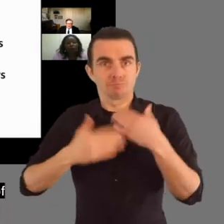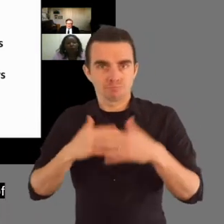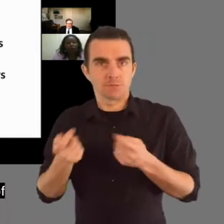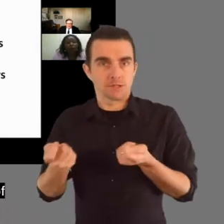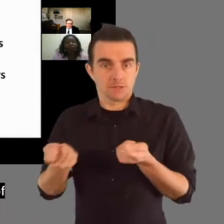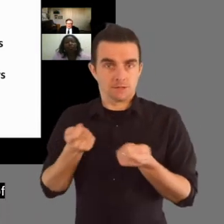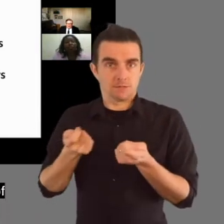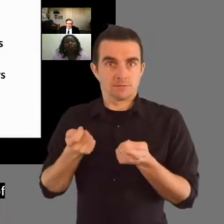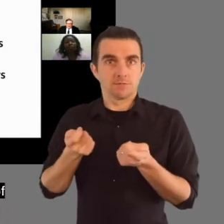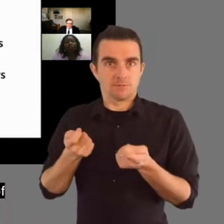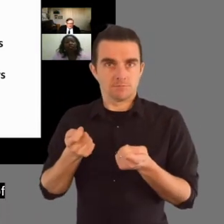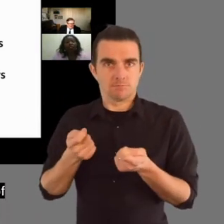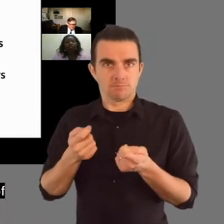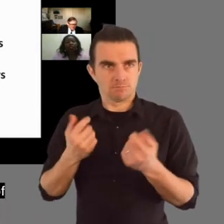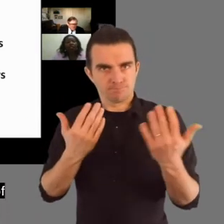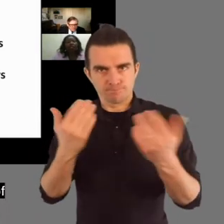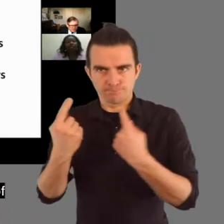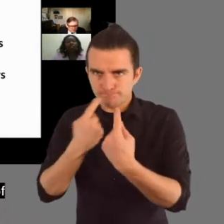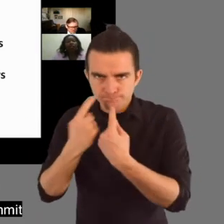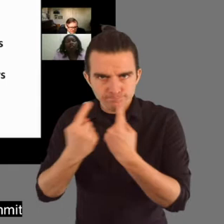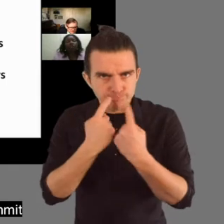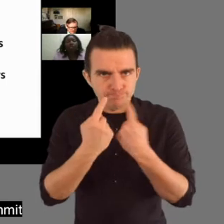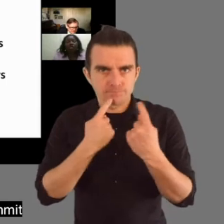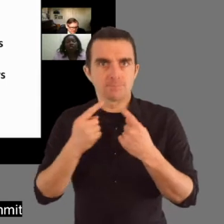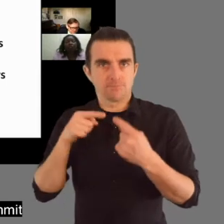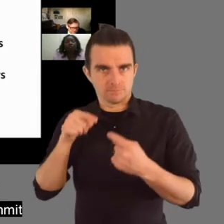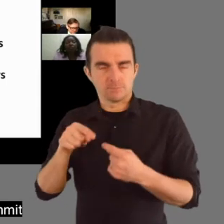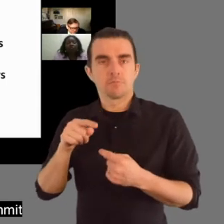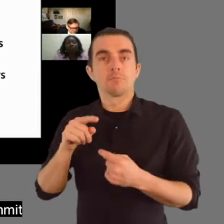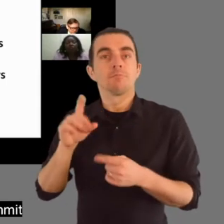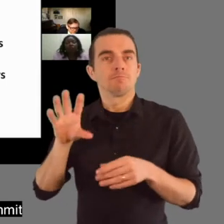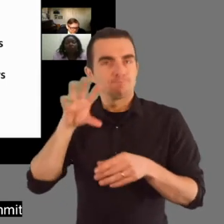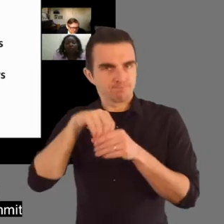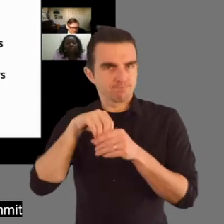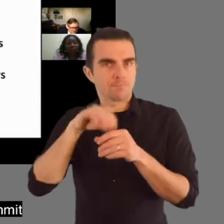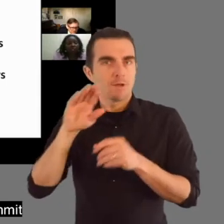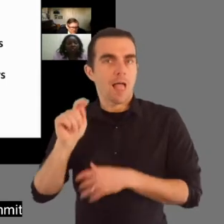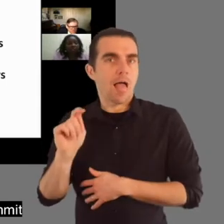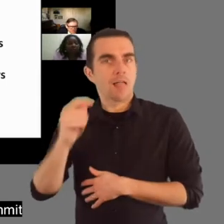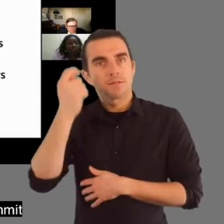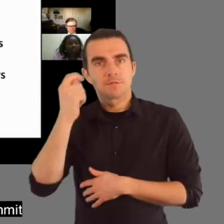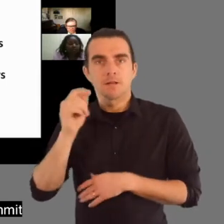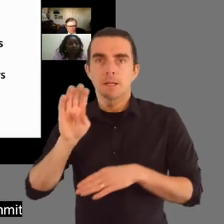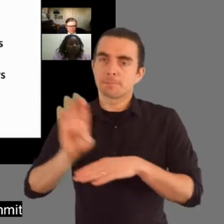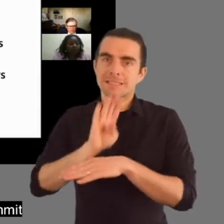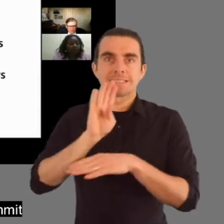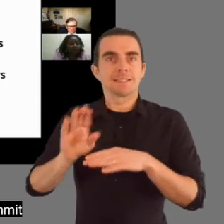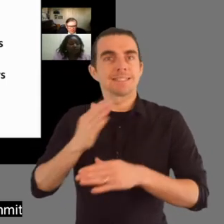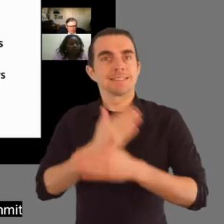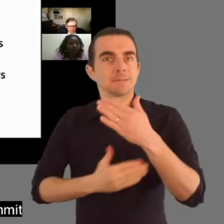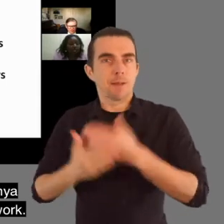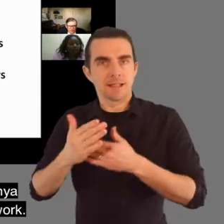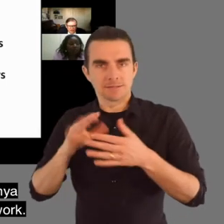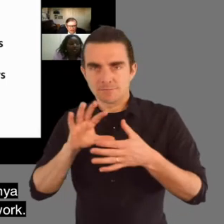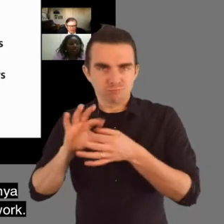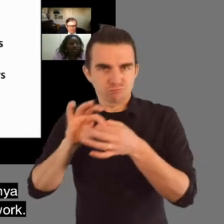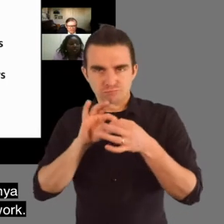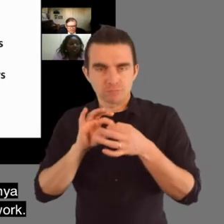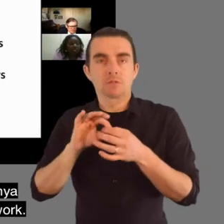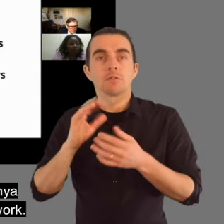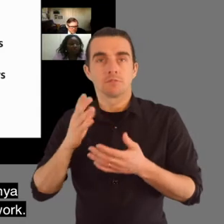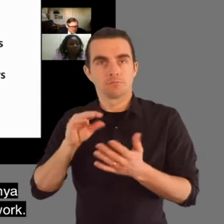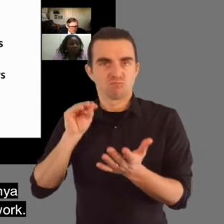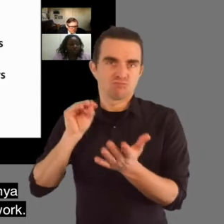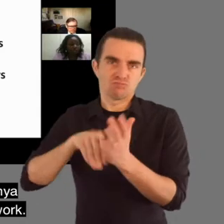employment of people with disabilities. It also chairs the Forum for Global Disability Summit and is a member of the Kenya Business